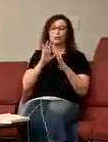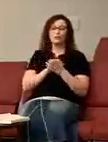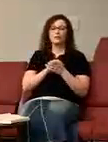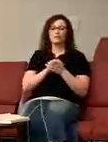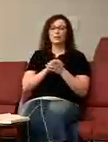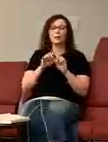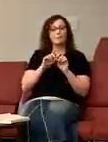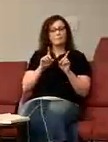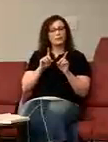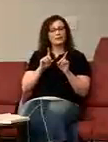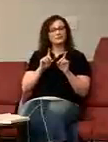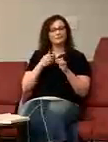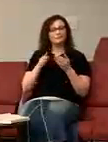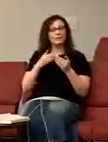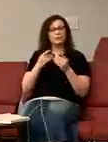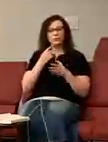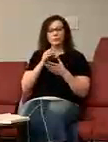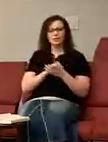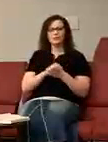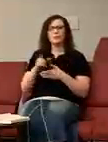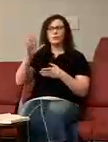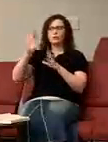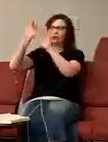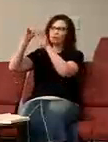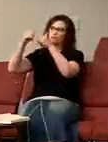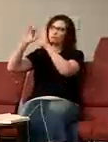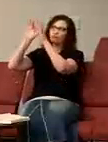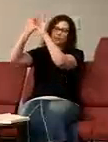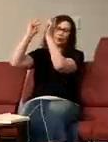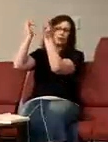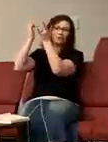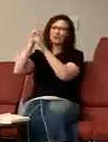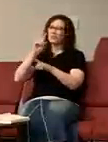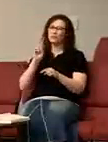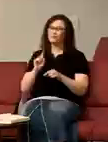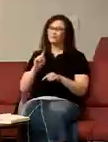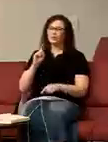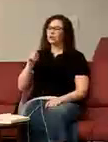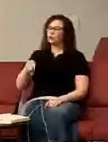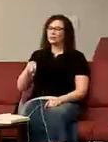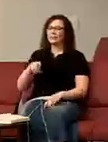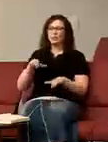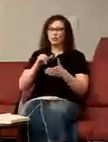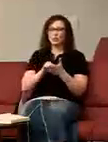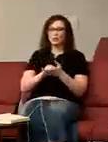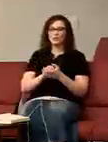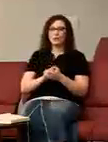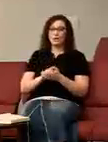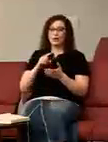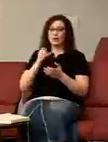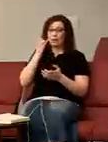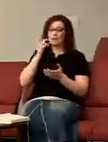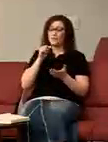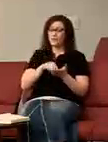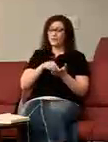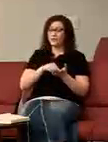And really what she was kind of saying is, no, God's still on the throne. You don't need to do that. That's what he wants you to do. Go do it.